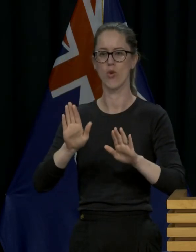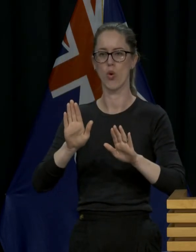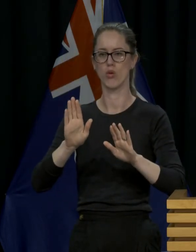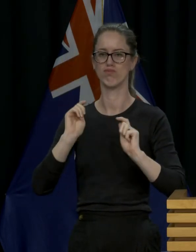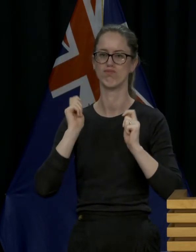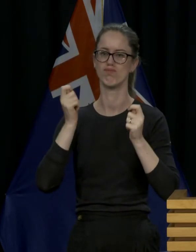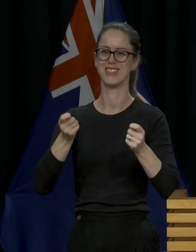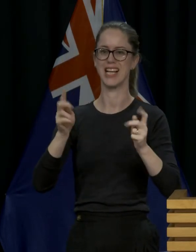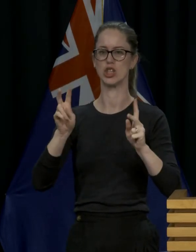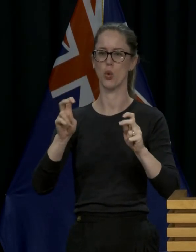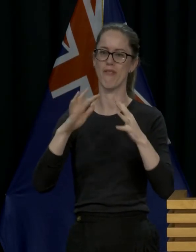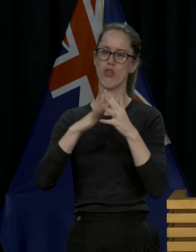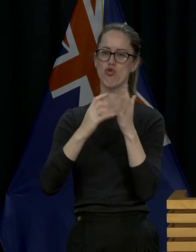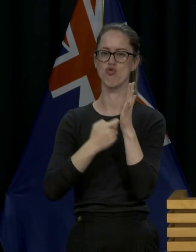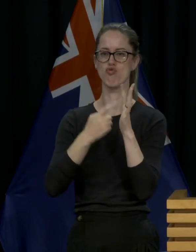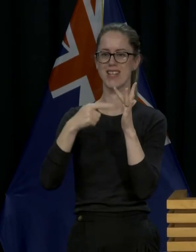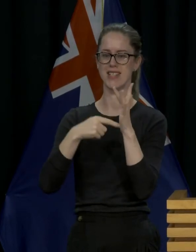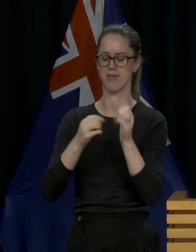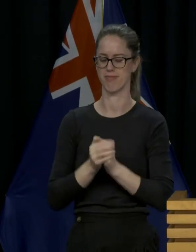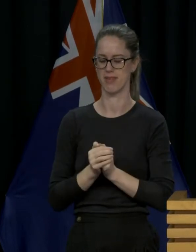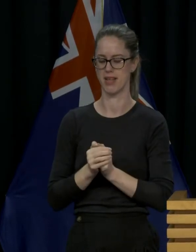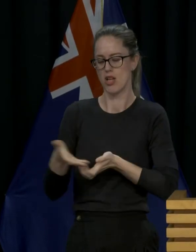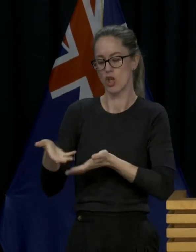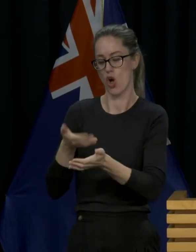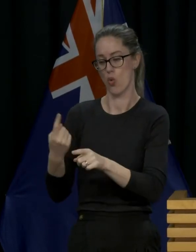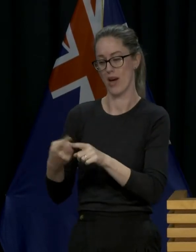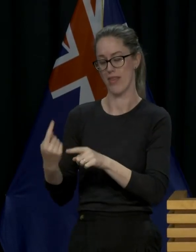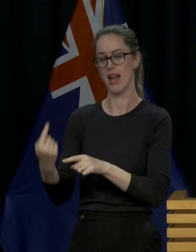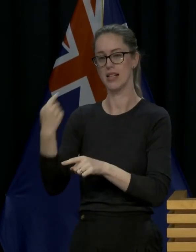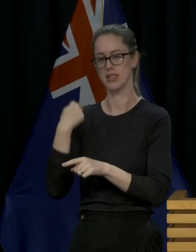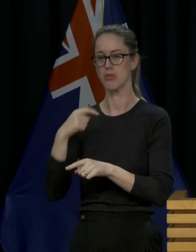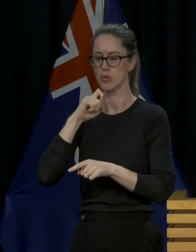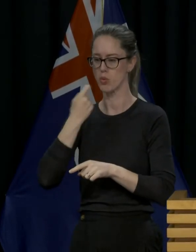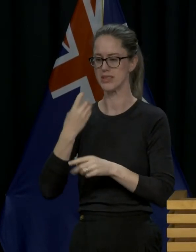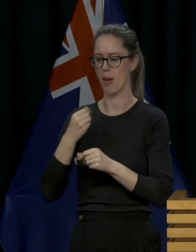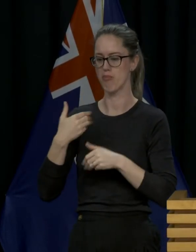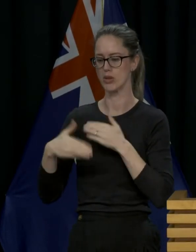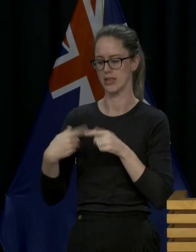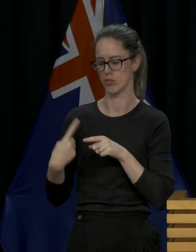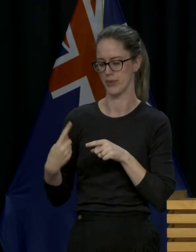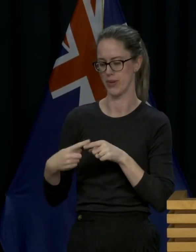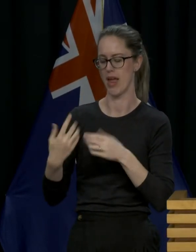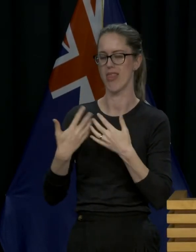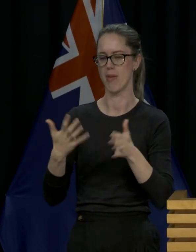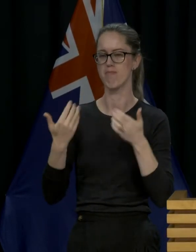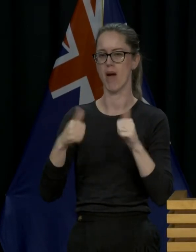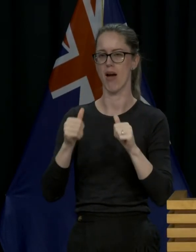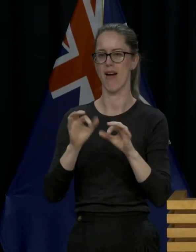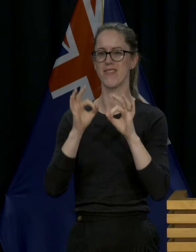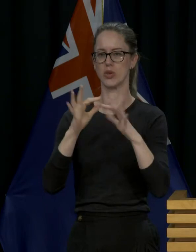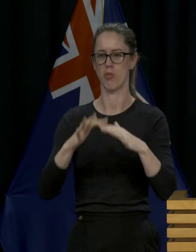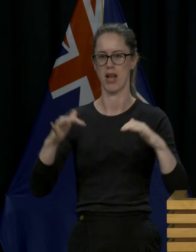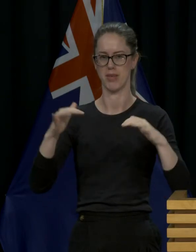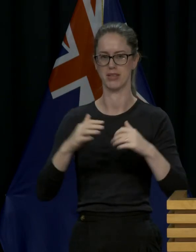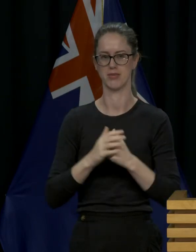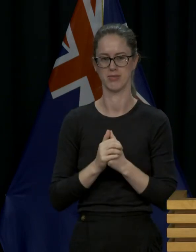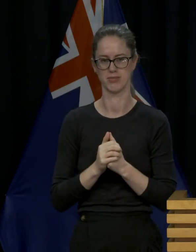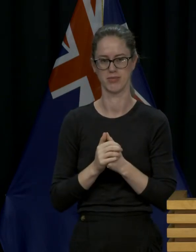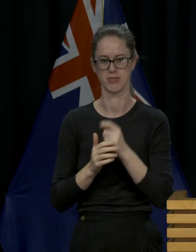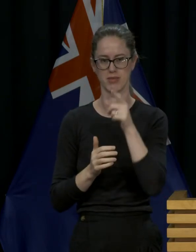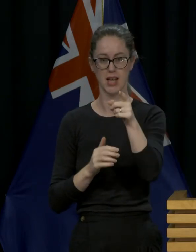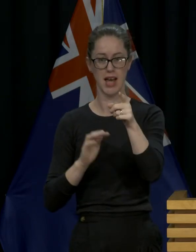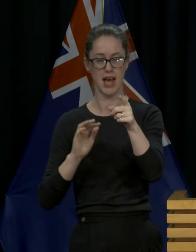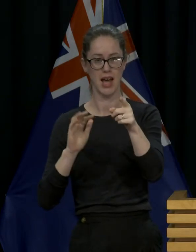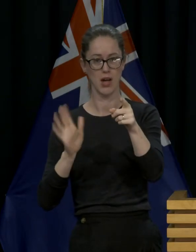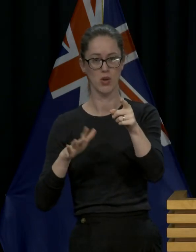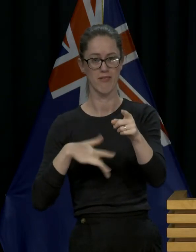writ. Our negotiations have been quicker than last time, so there's some processes that need to happen before we can bring back Parliament. One word, Prime Minister, how would